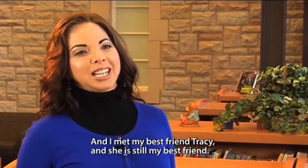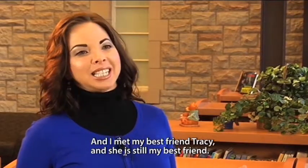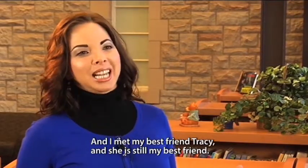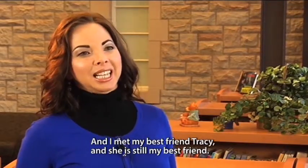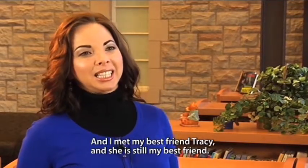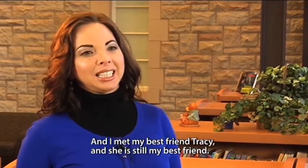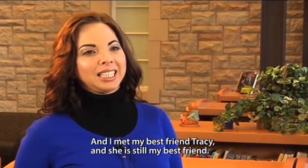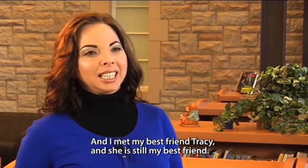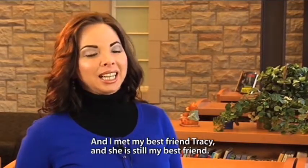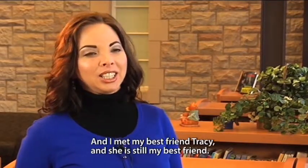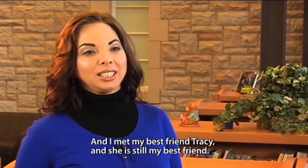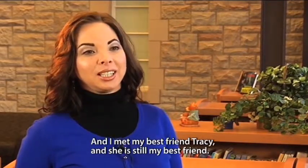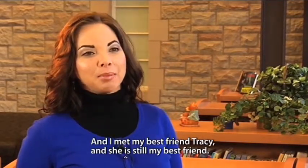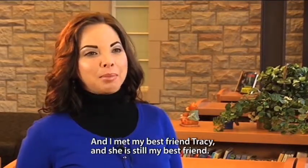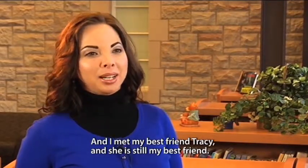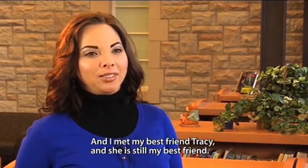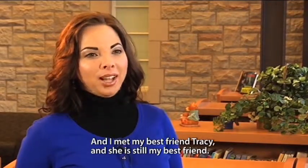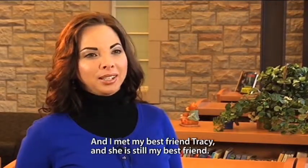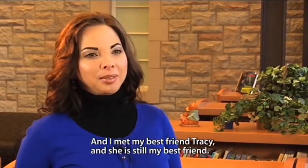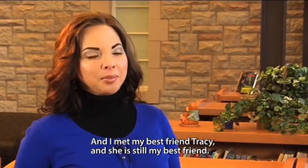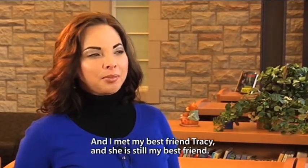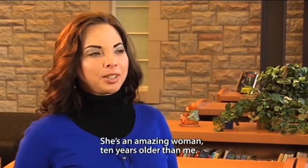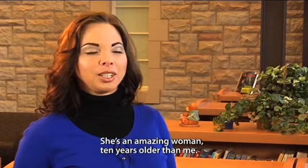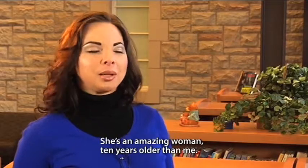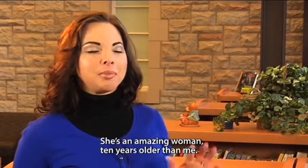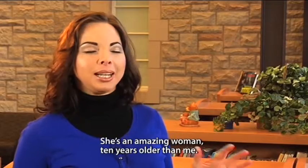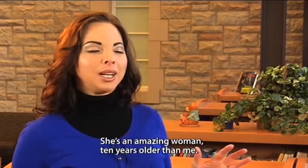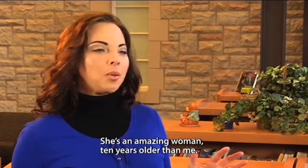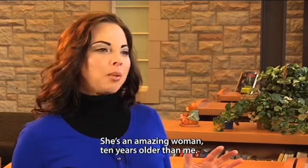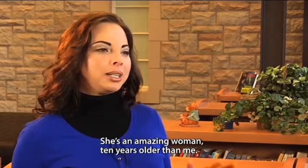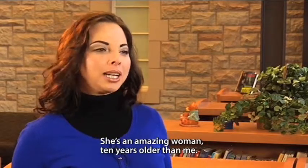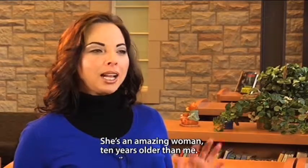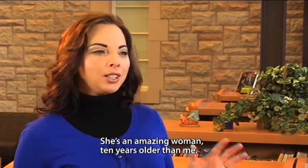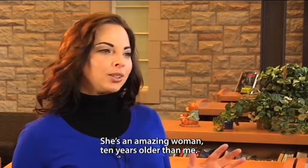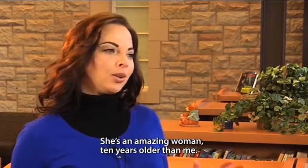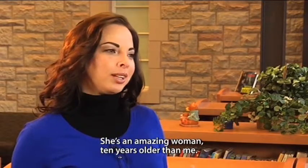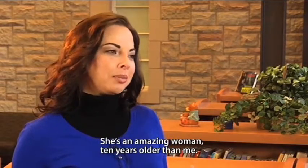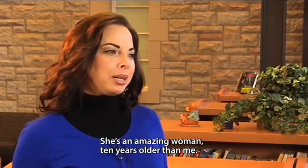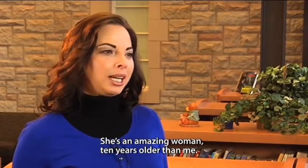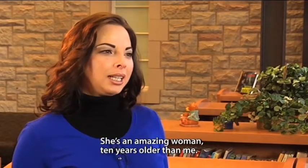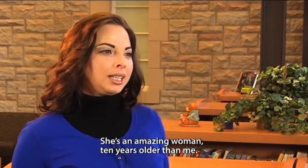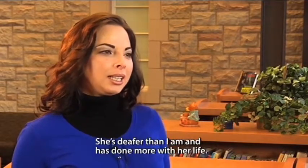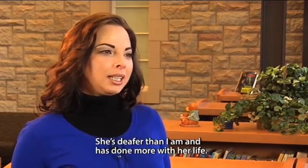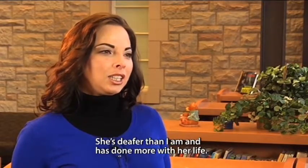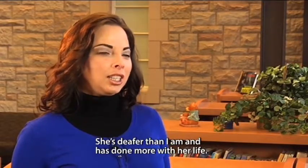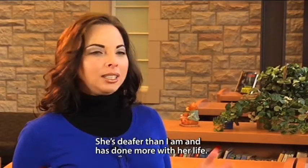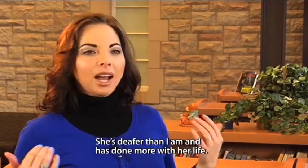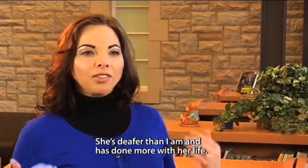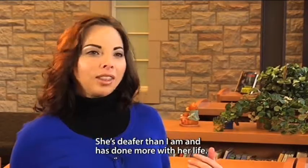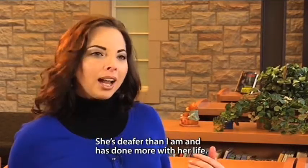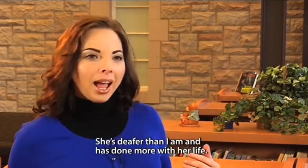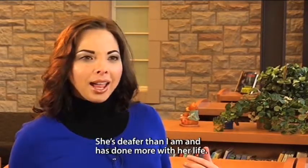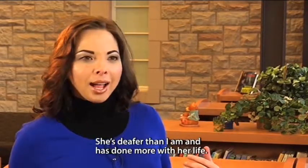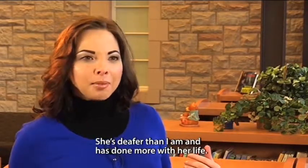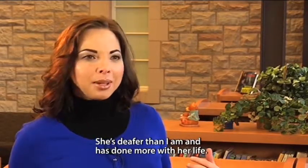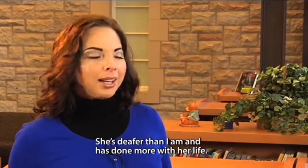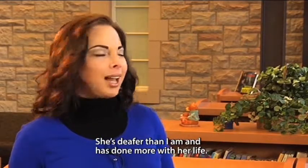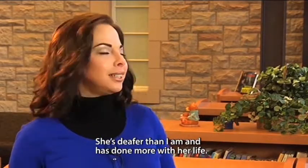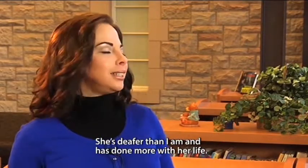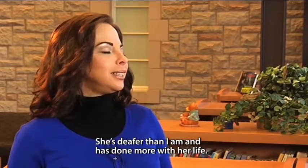Tracy, and she's still my best friend. She's an amazing woman, 10 years older than me. She's deafer than I am and has